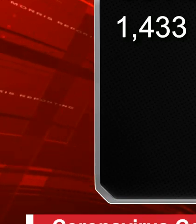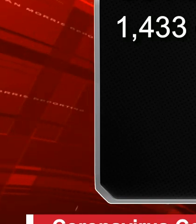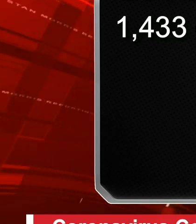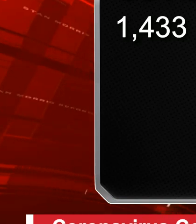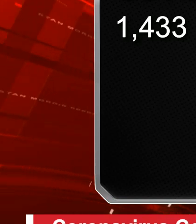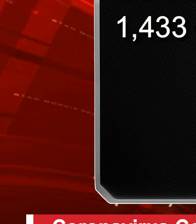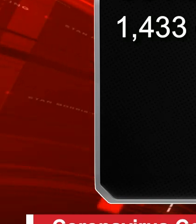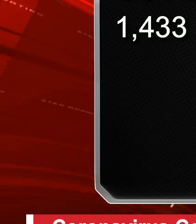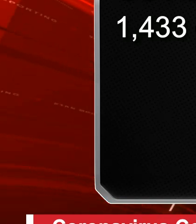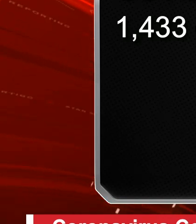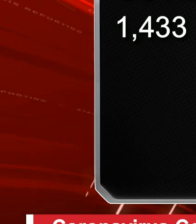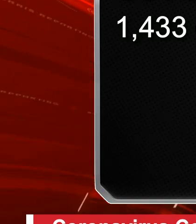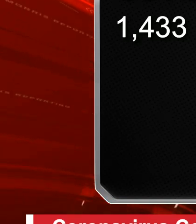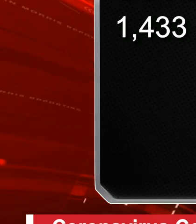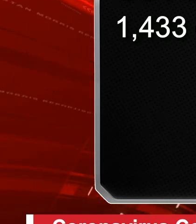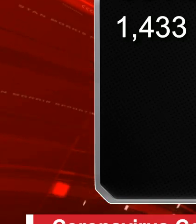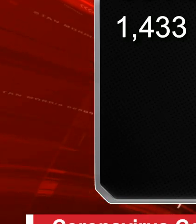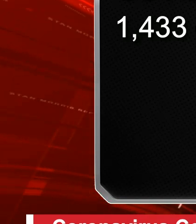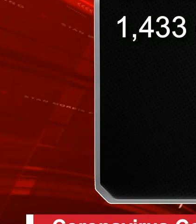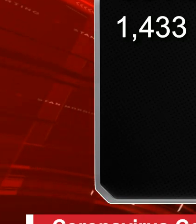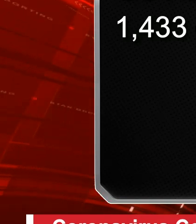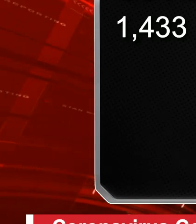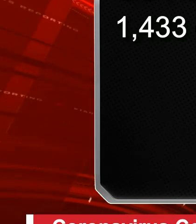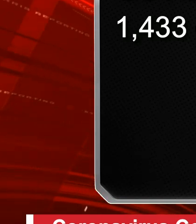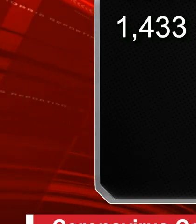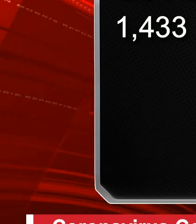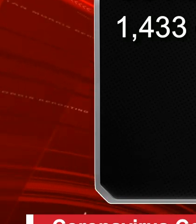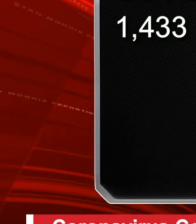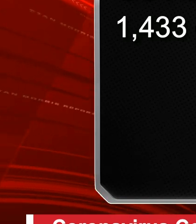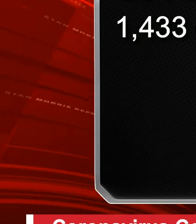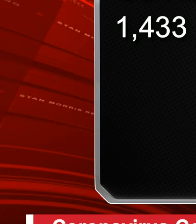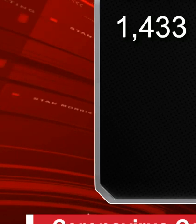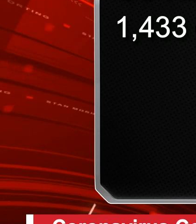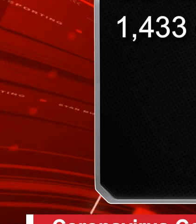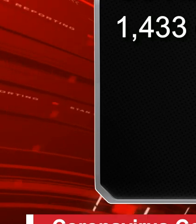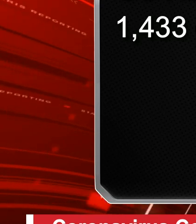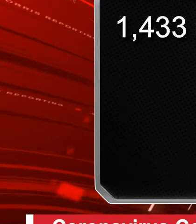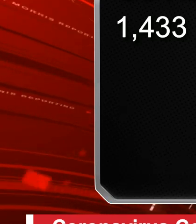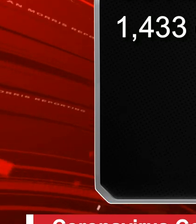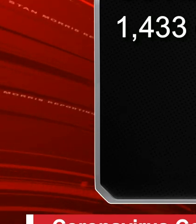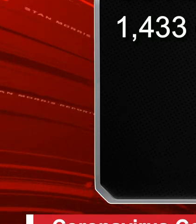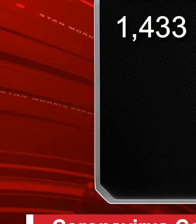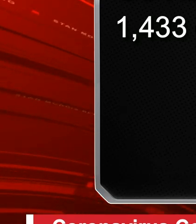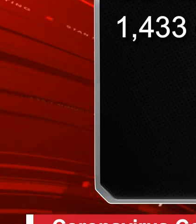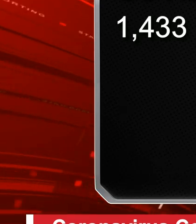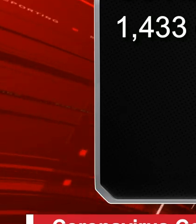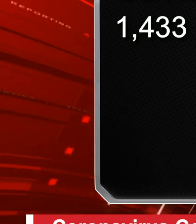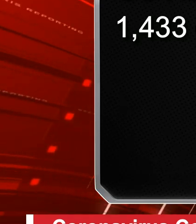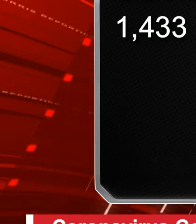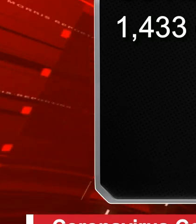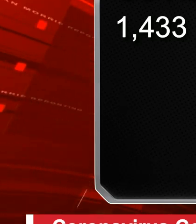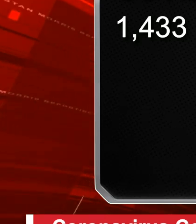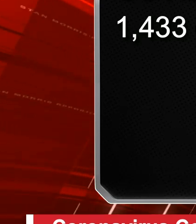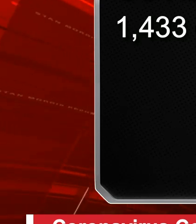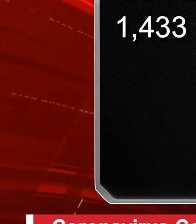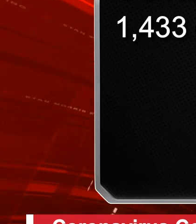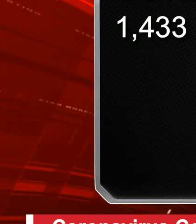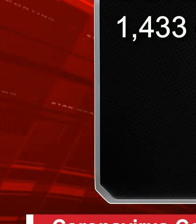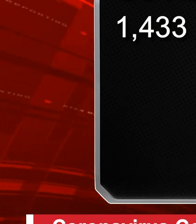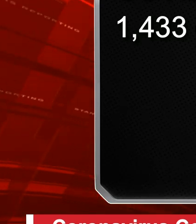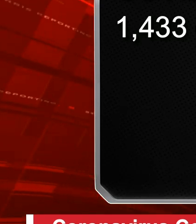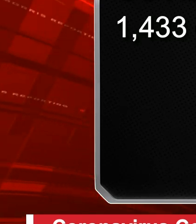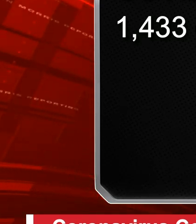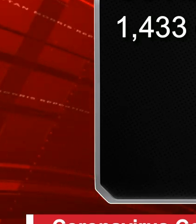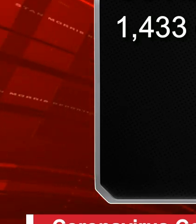yet. There was a major increase, but there's been a lot of testing that's been done over the past 24 hours to 48 hours that's actually come in.